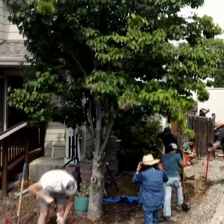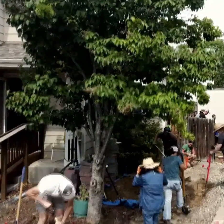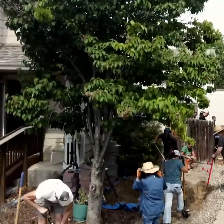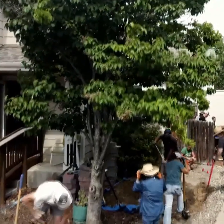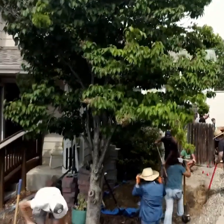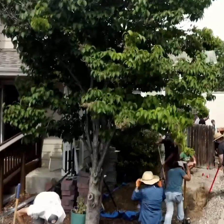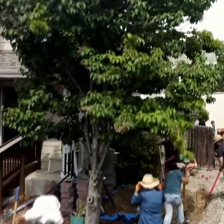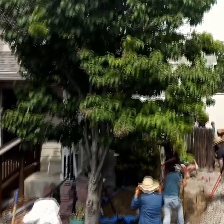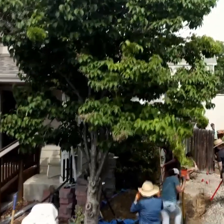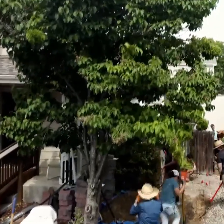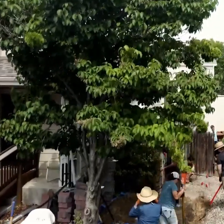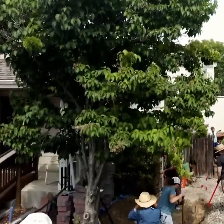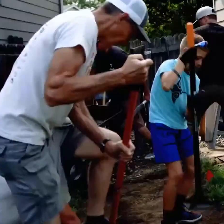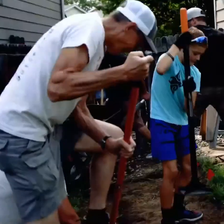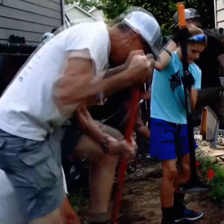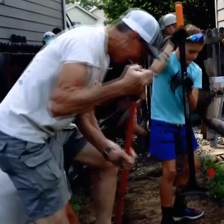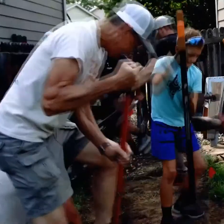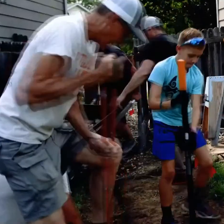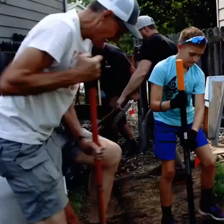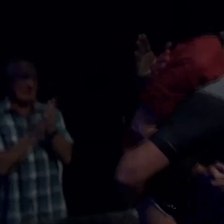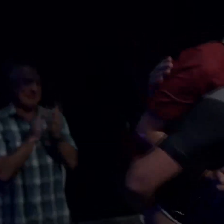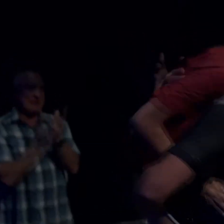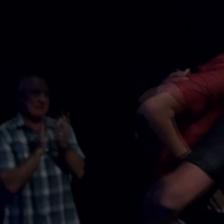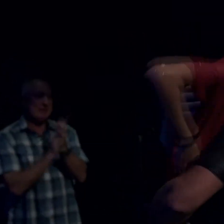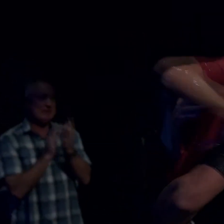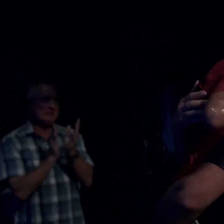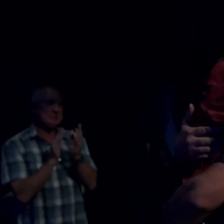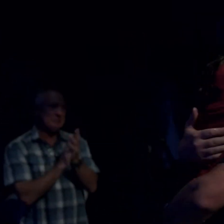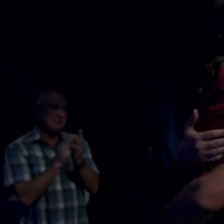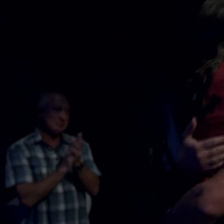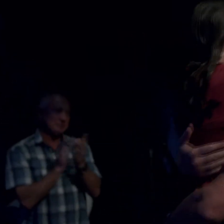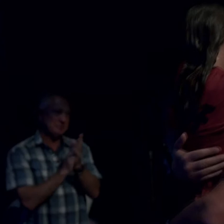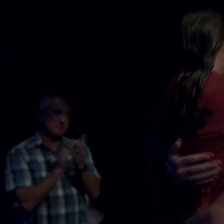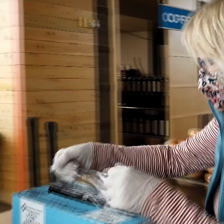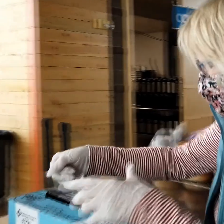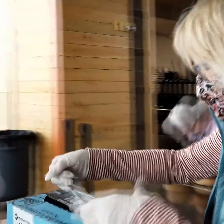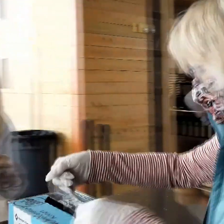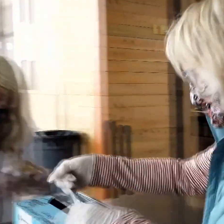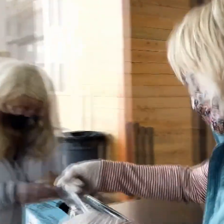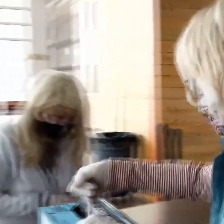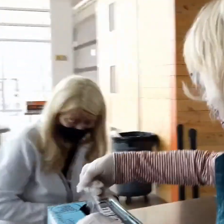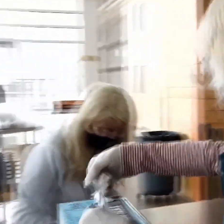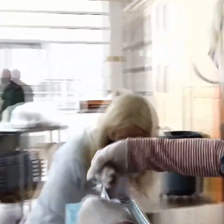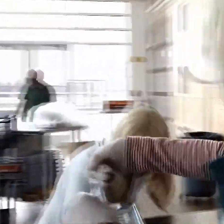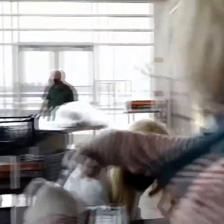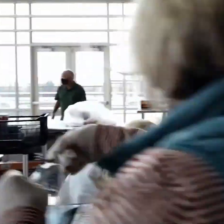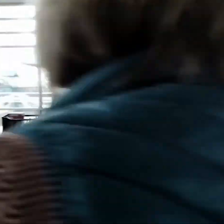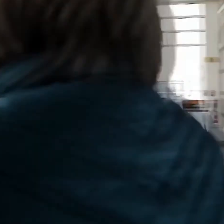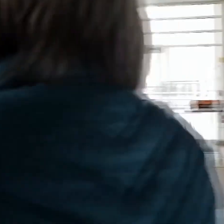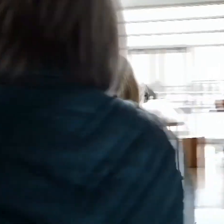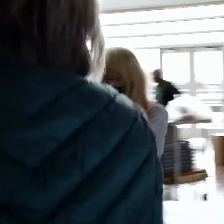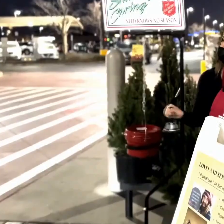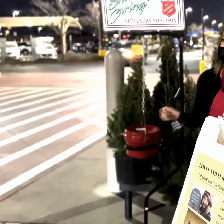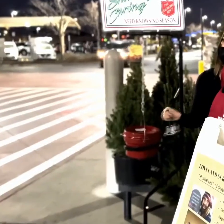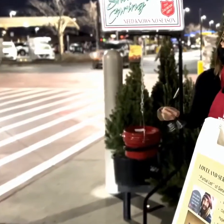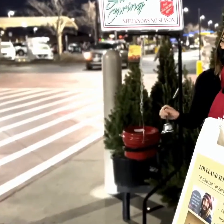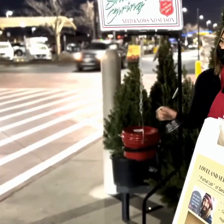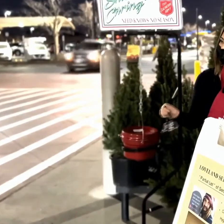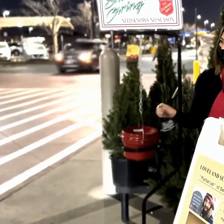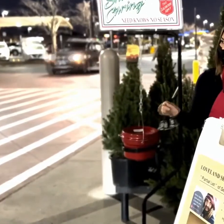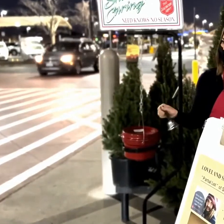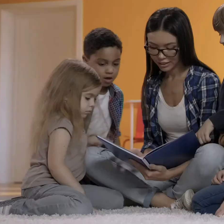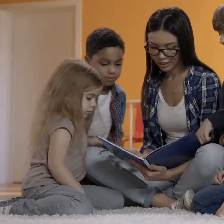earth. Seeing spiritual emptiness become spiritual vitality, poverty becoming physical and financial